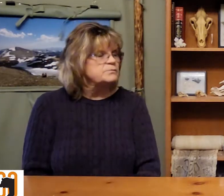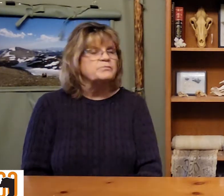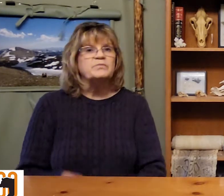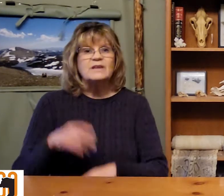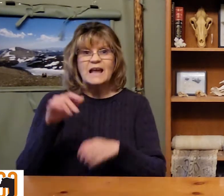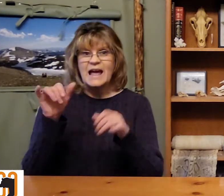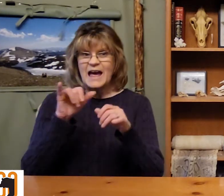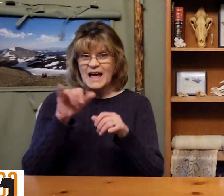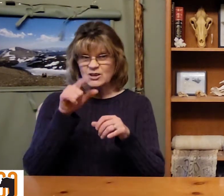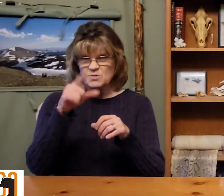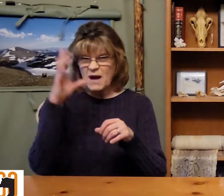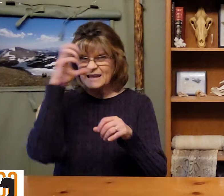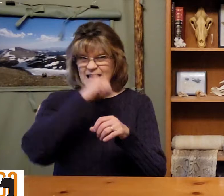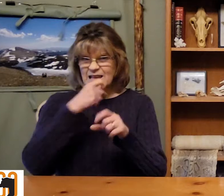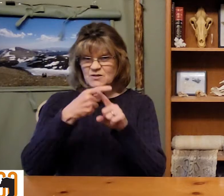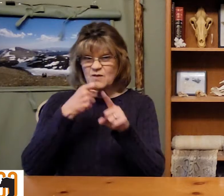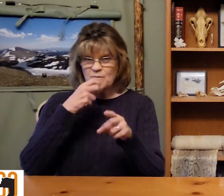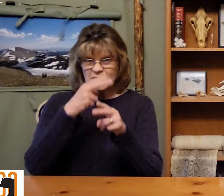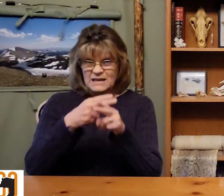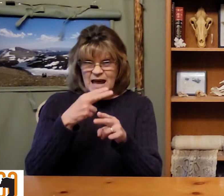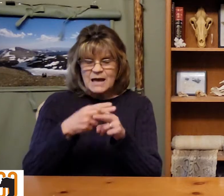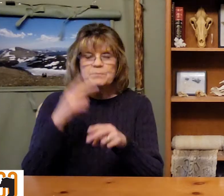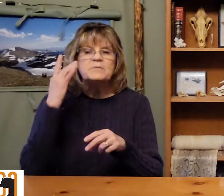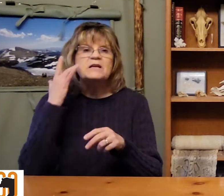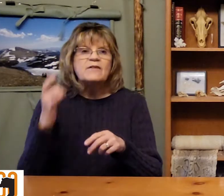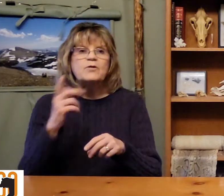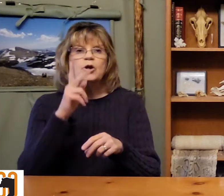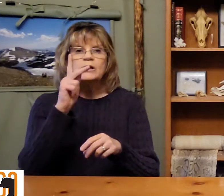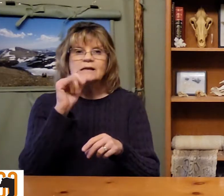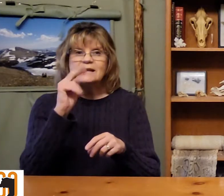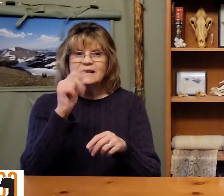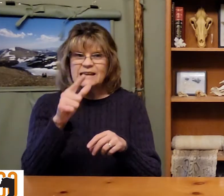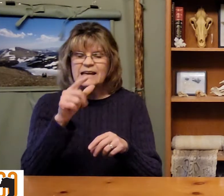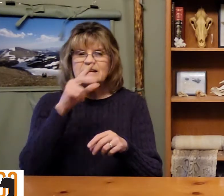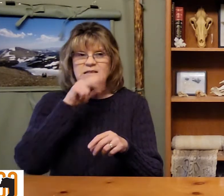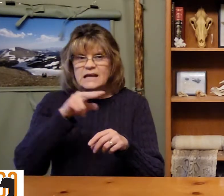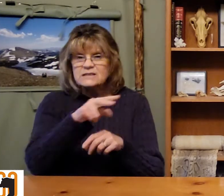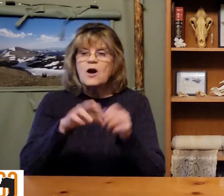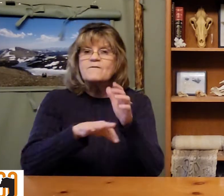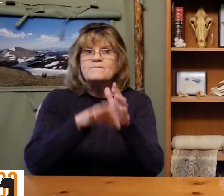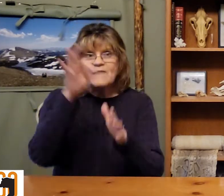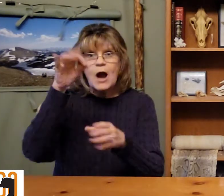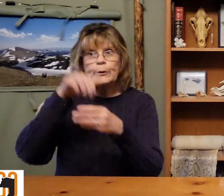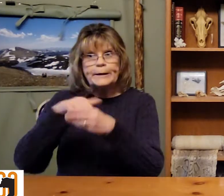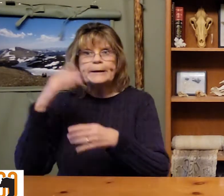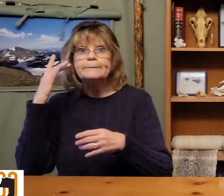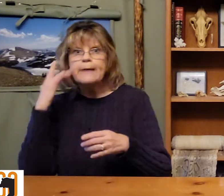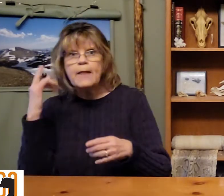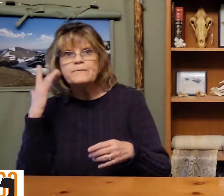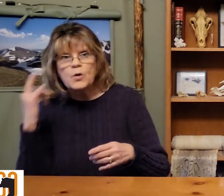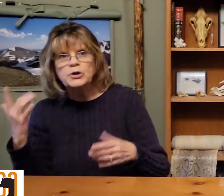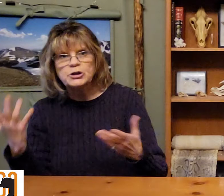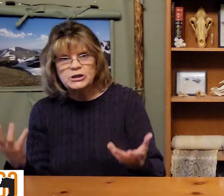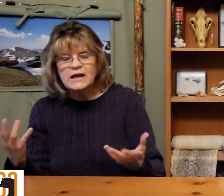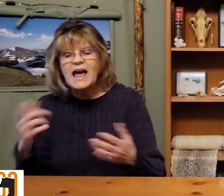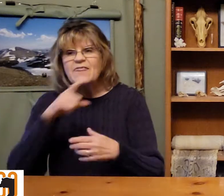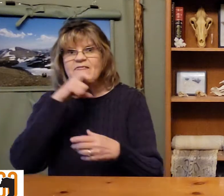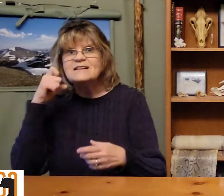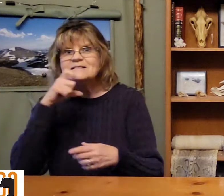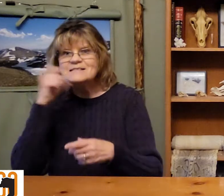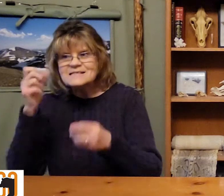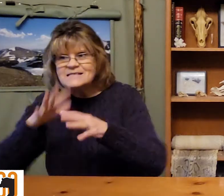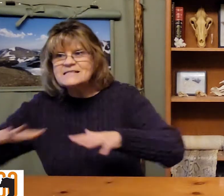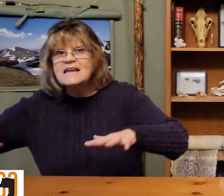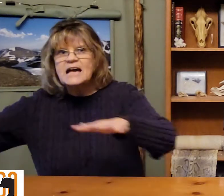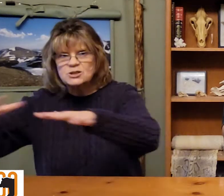As you might guess from the name, California king snakes are typically found in California, and in particular, the desert areas